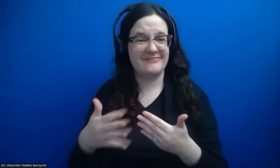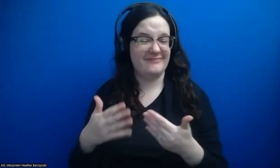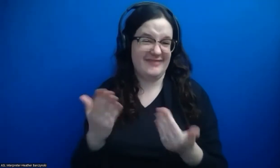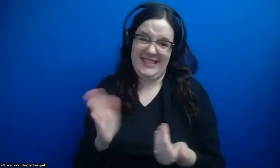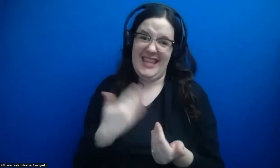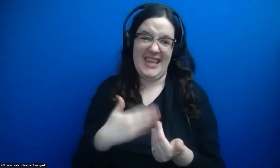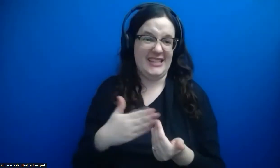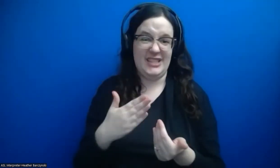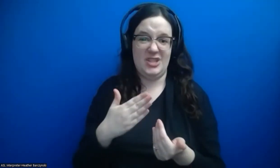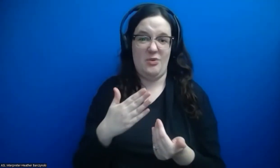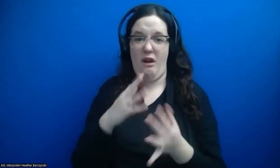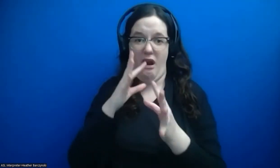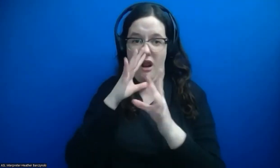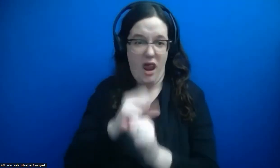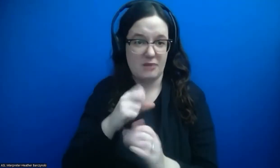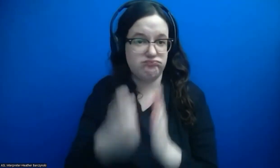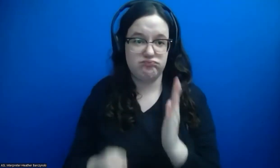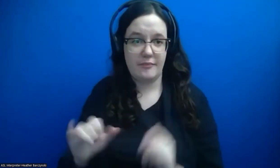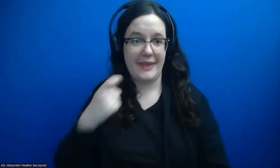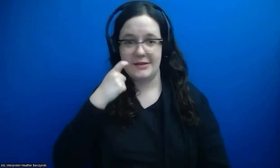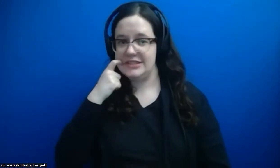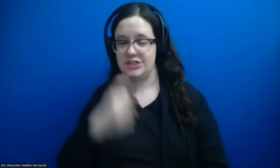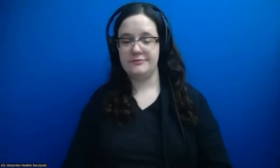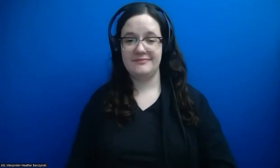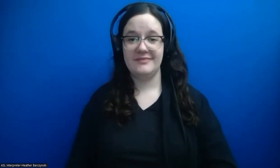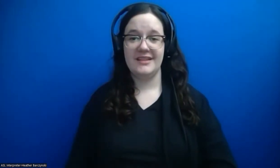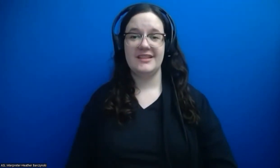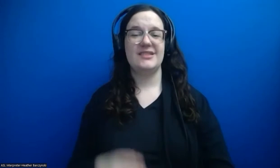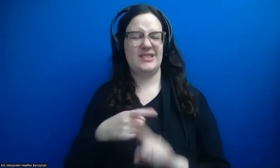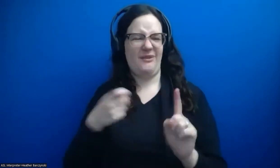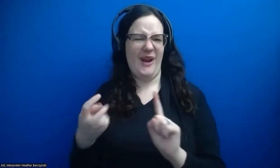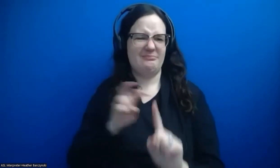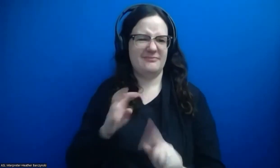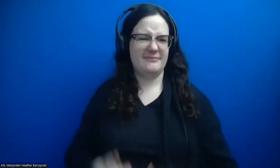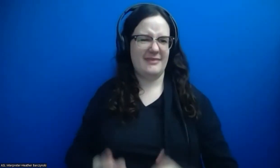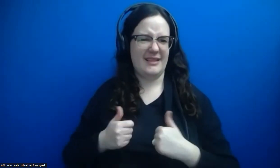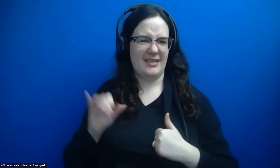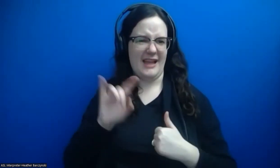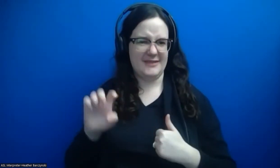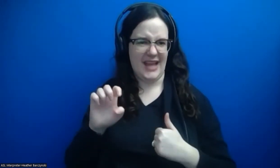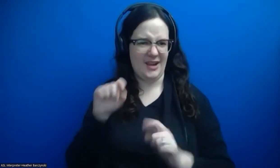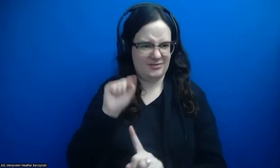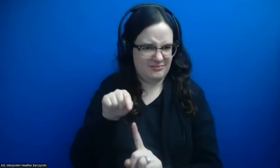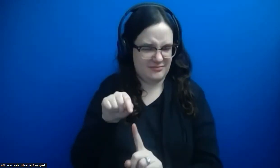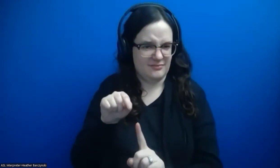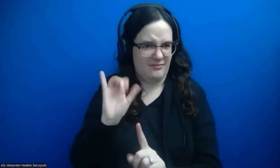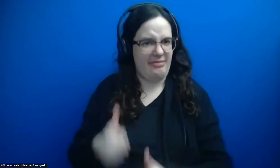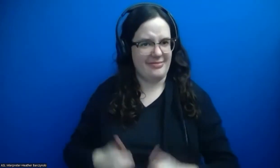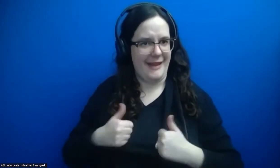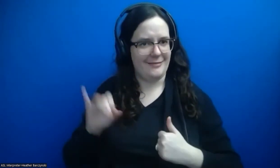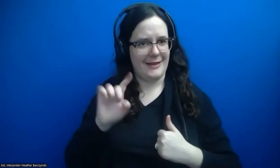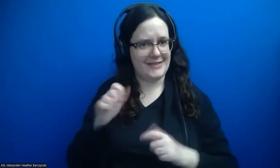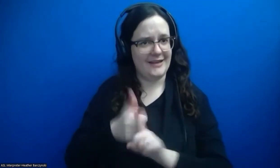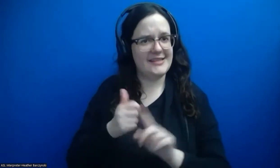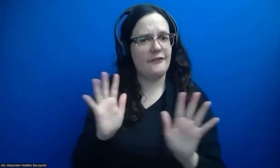addiction. So from a standpoint of a lifestyle, the lifestyle in and of itself kind of promotes, gambling as a way to